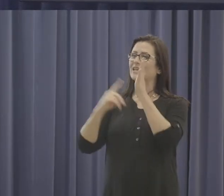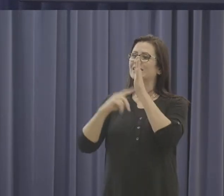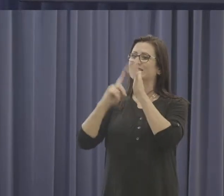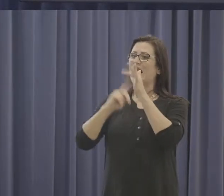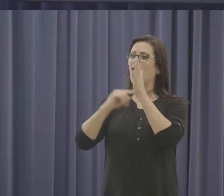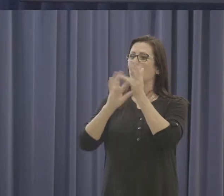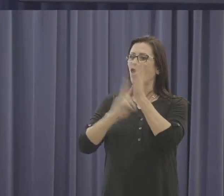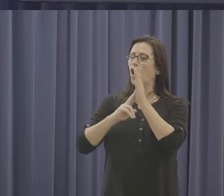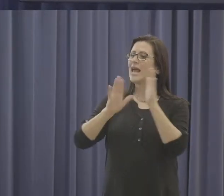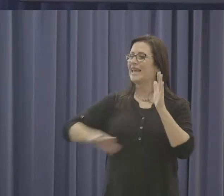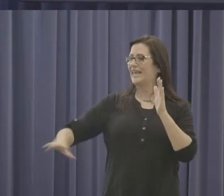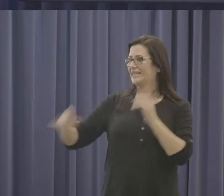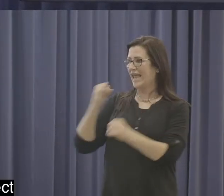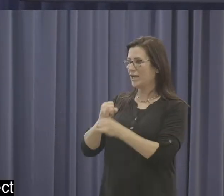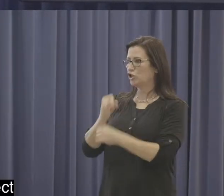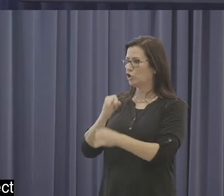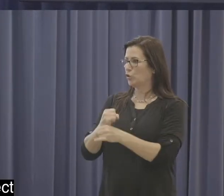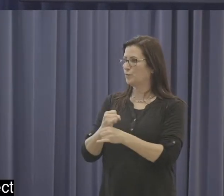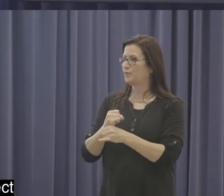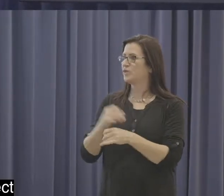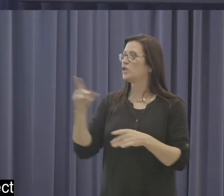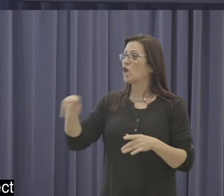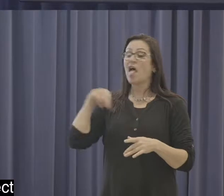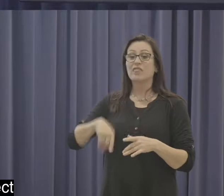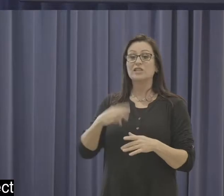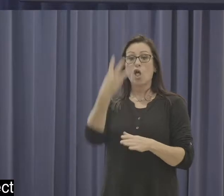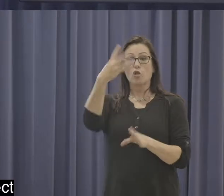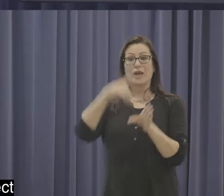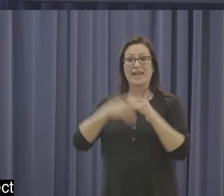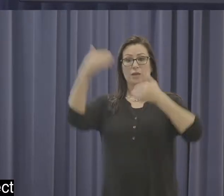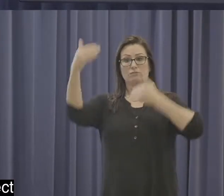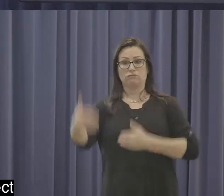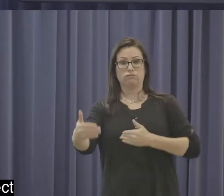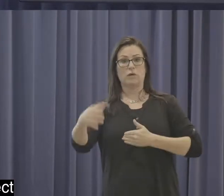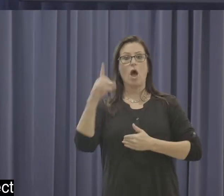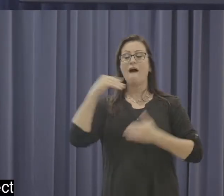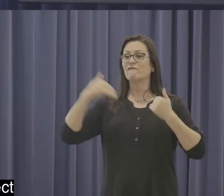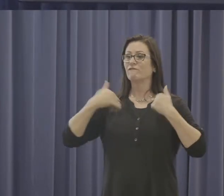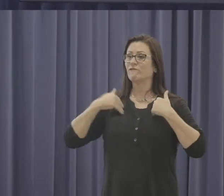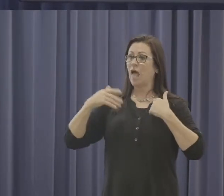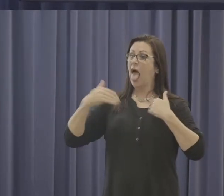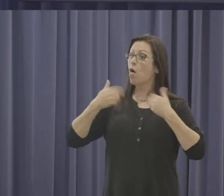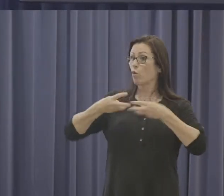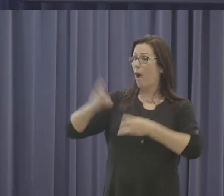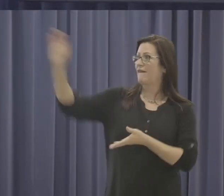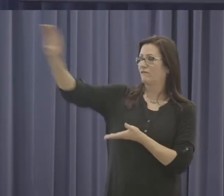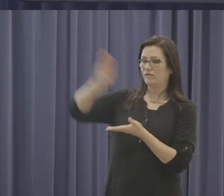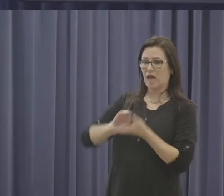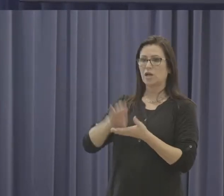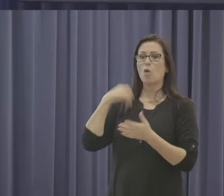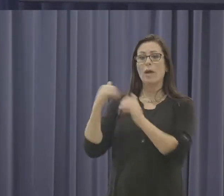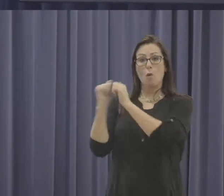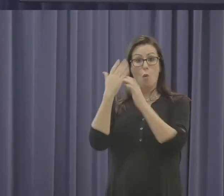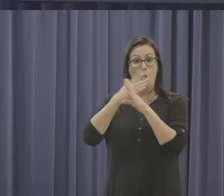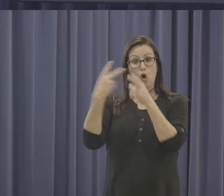Kids Institute. So Belong is a 3-year project that's funded by Healthway, and our partners include School of